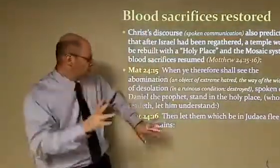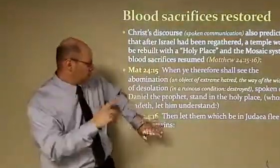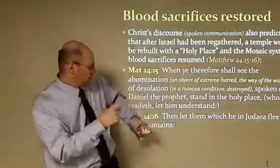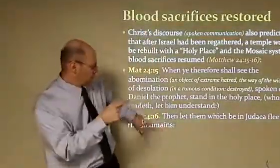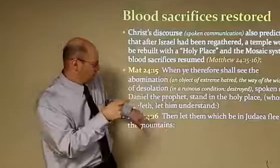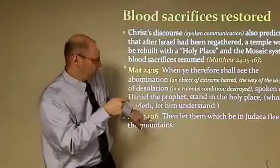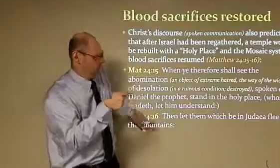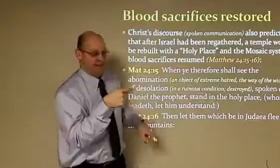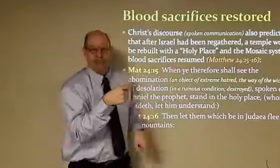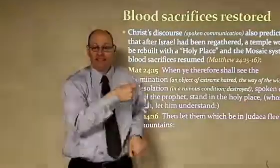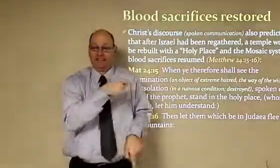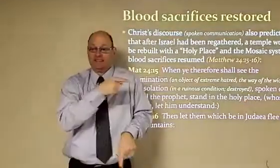moving along.